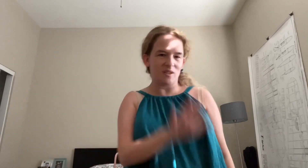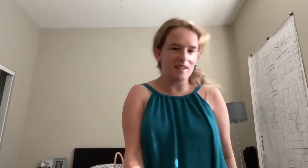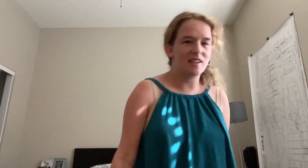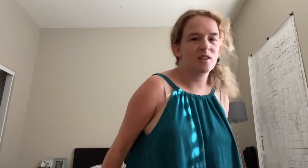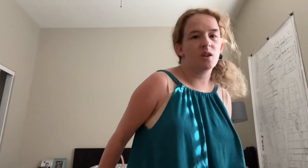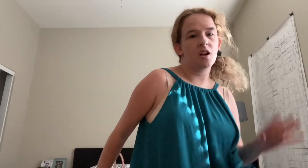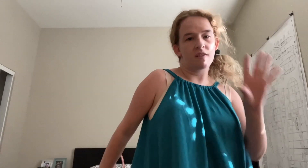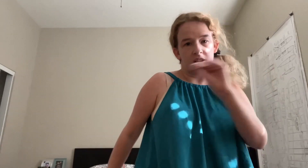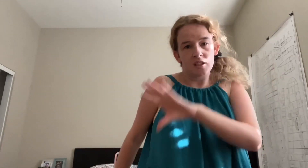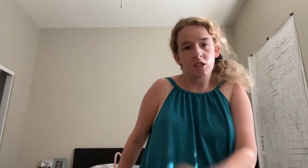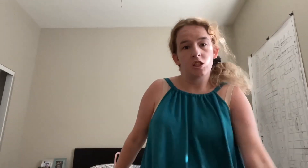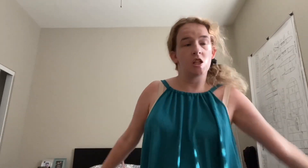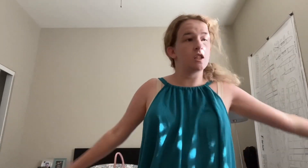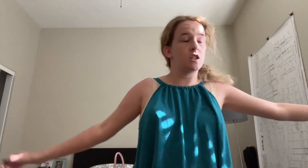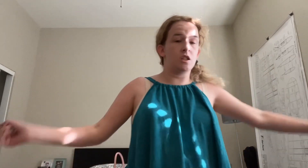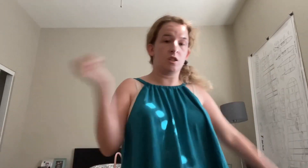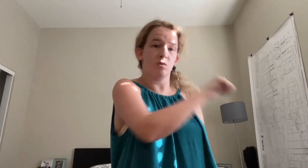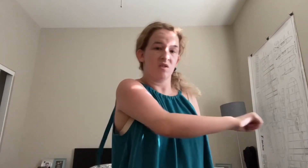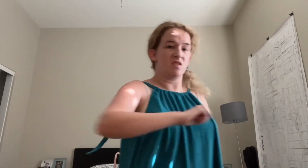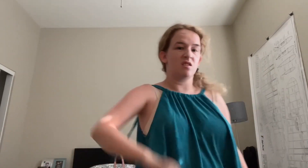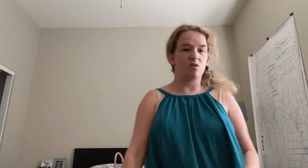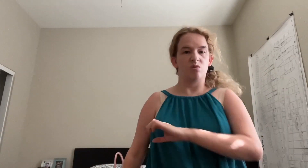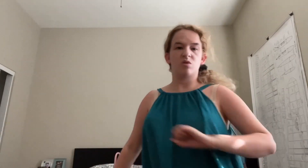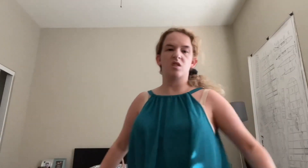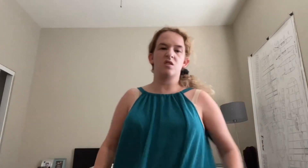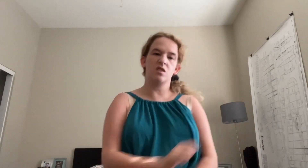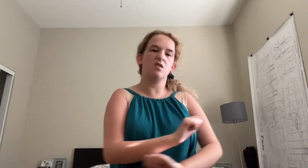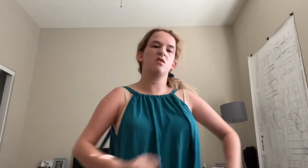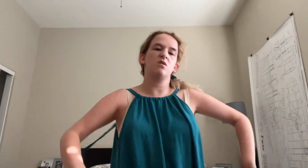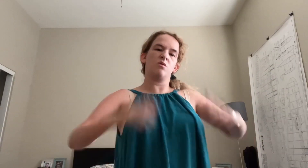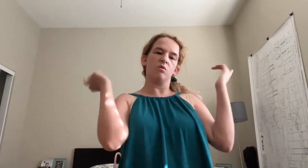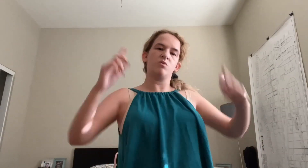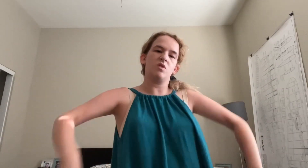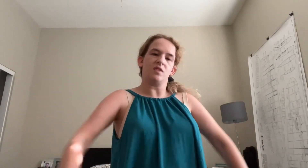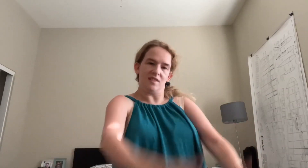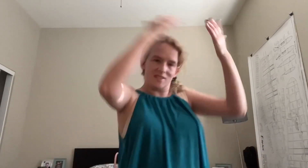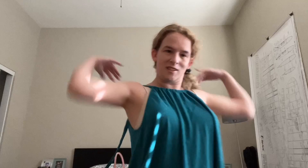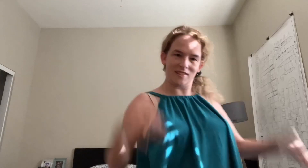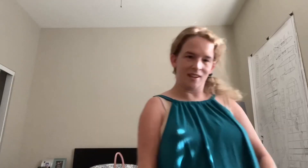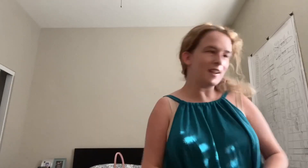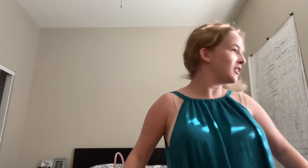communicate, no conversation. Cause your body talk, no translation, no translation, yeah.